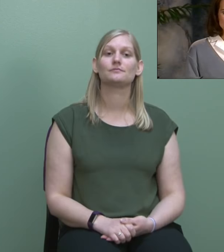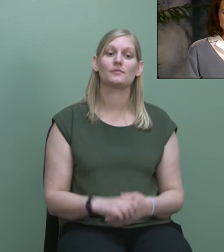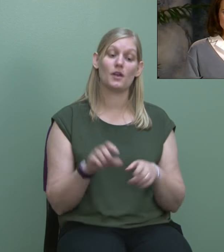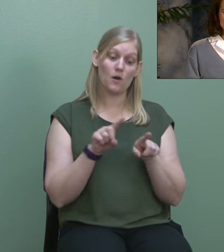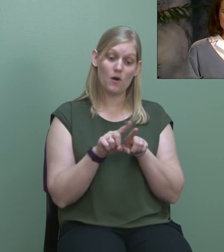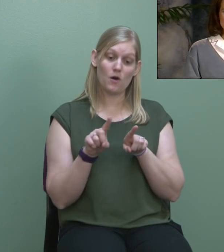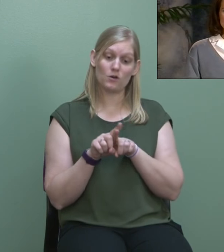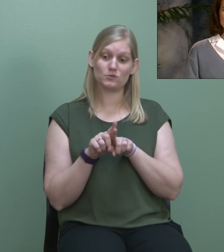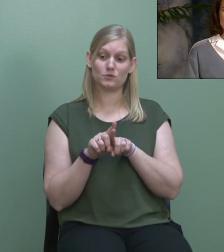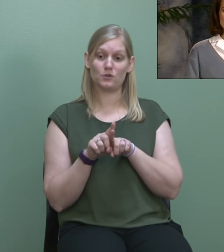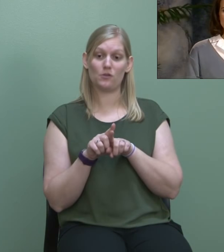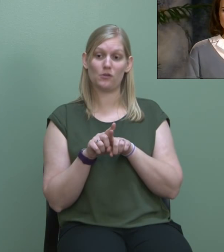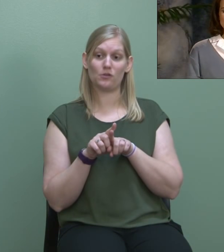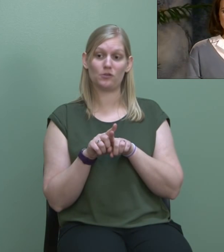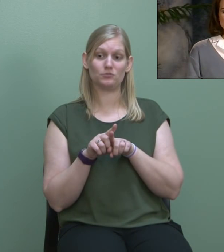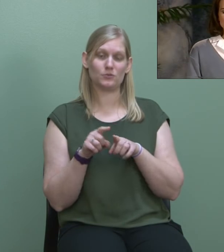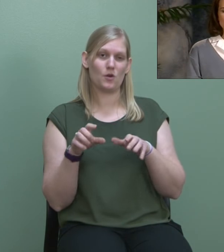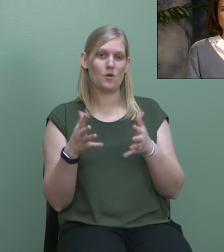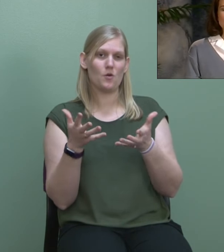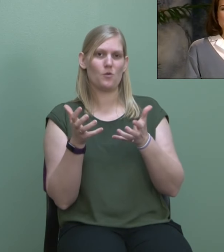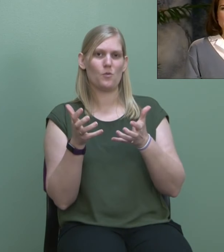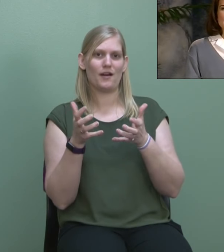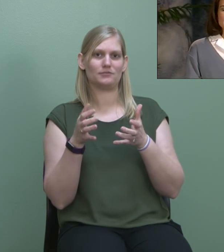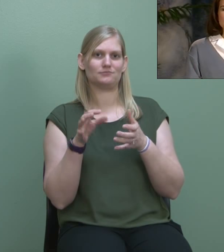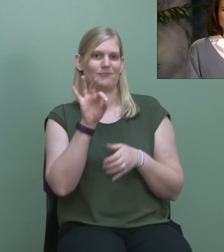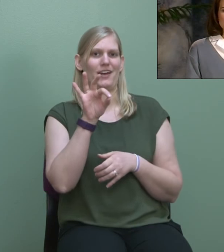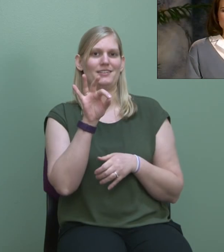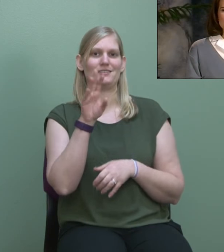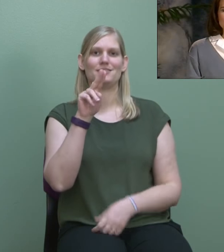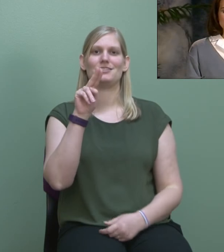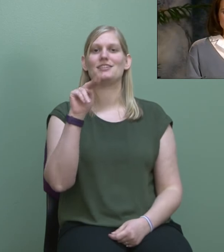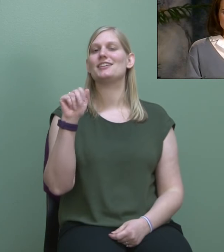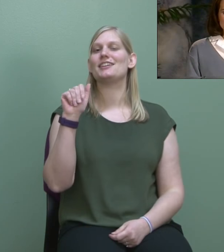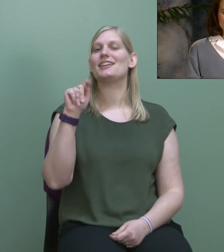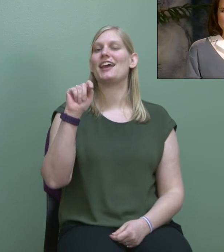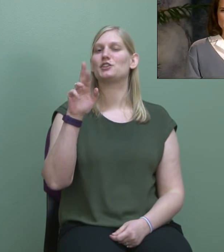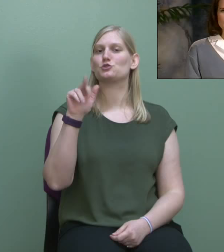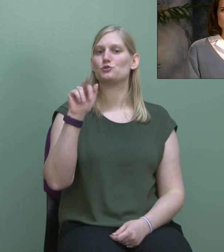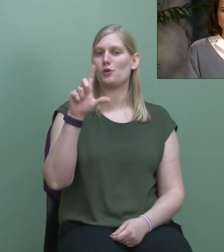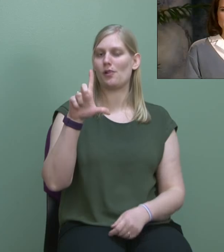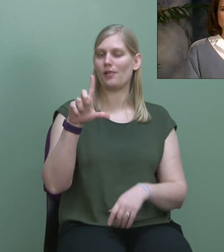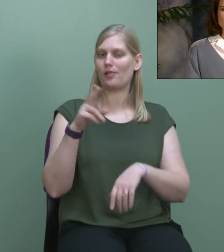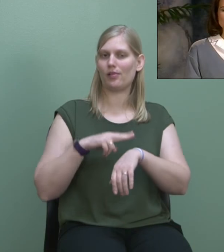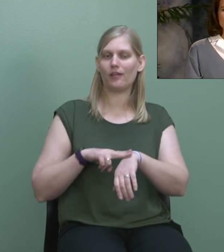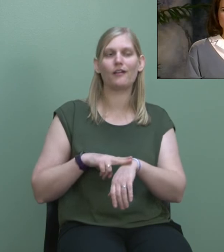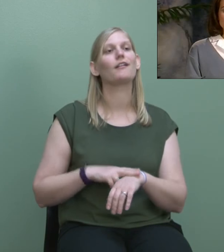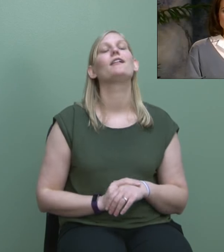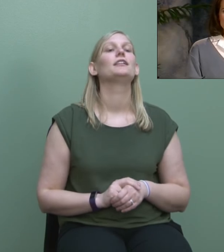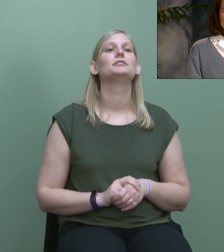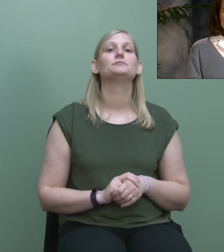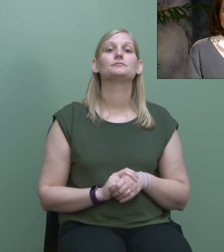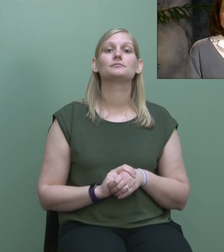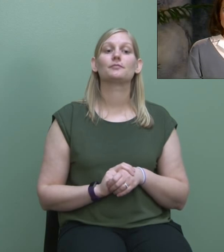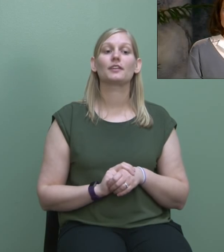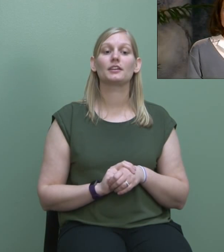the closest form to natural as possible. So the fresh fruits and vegetables will